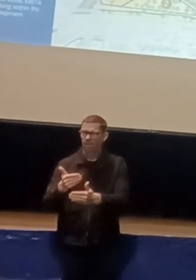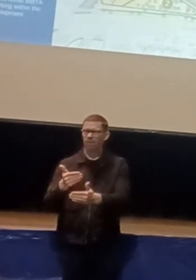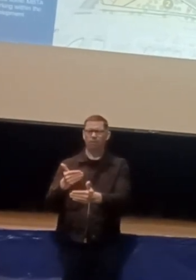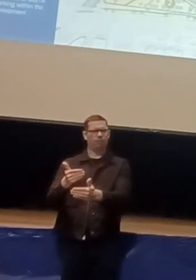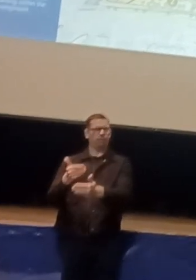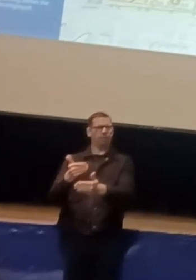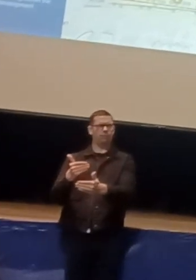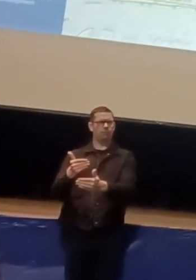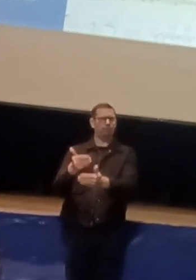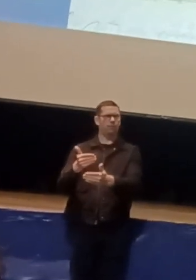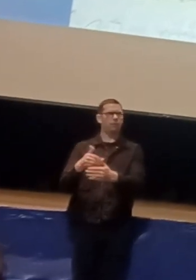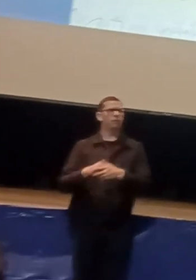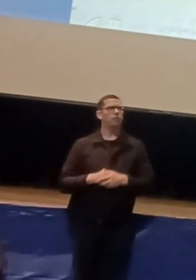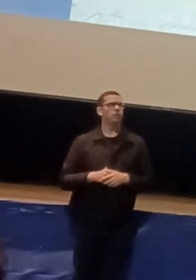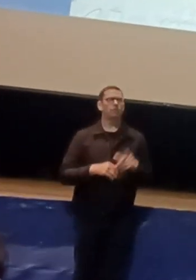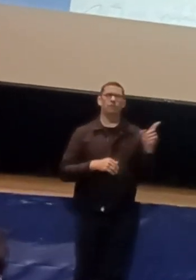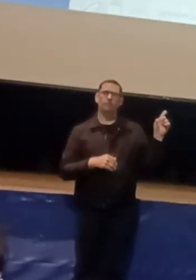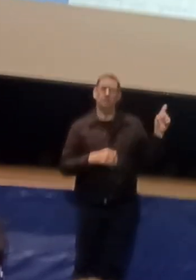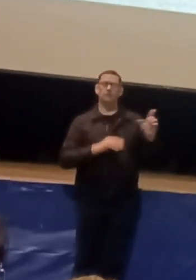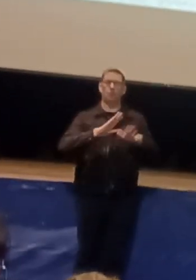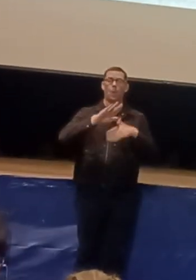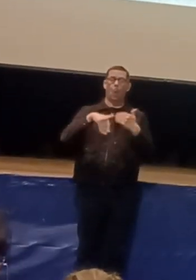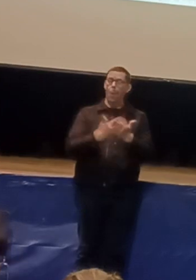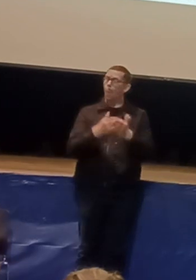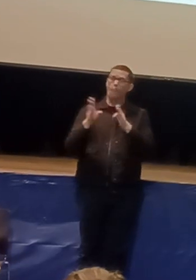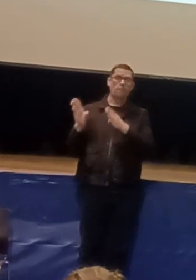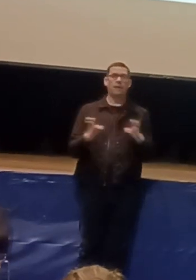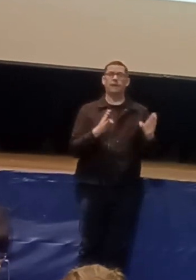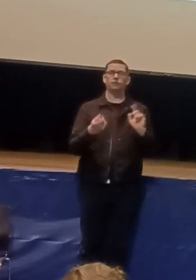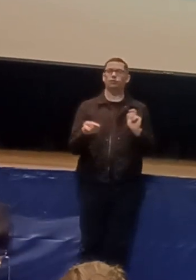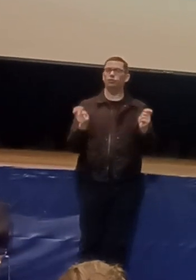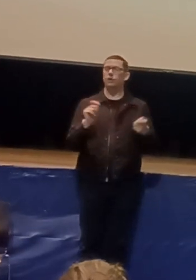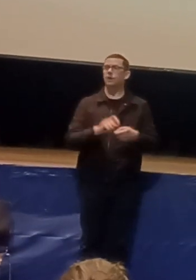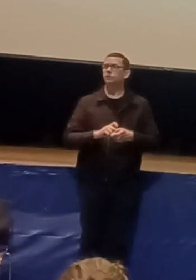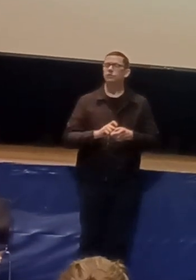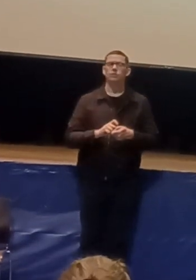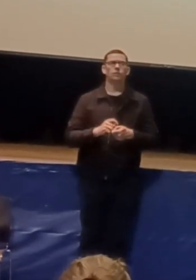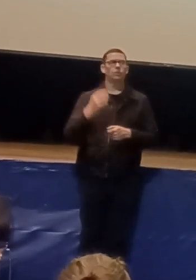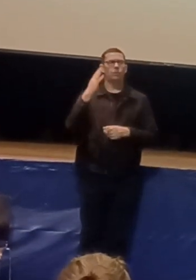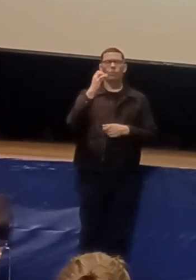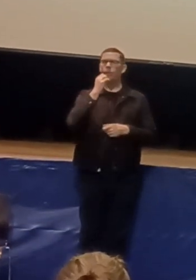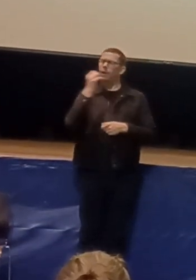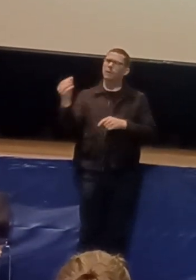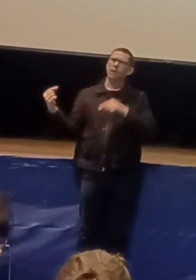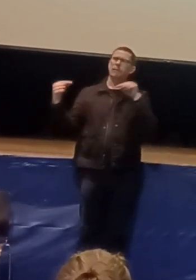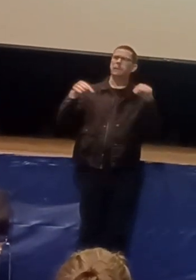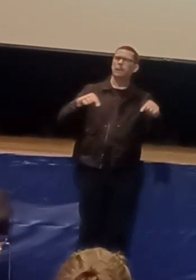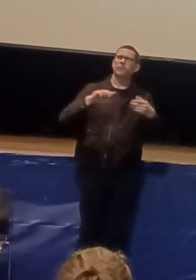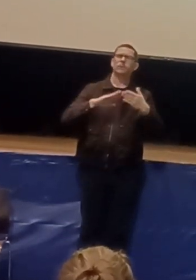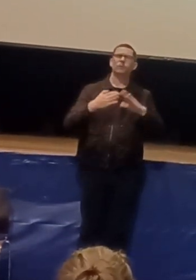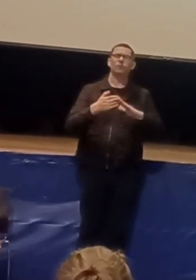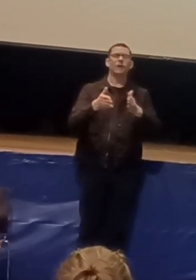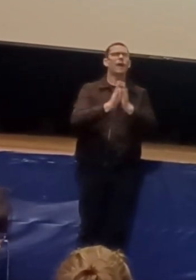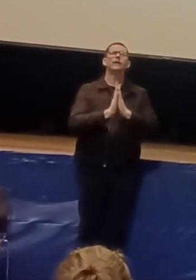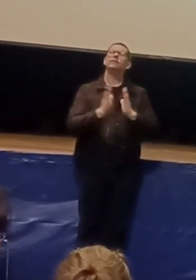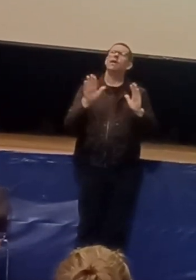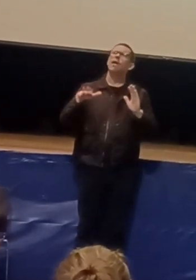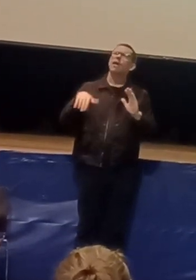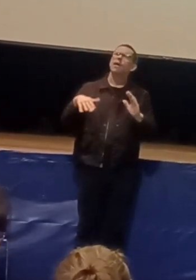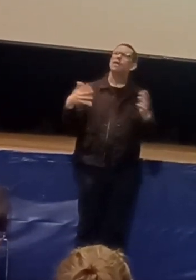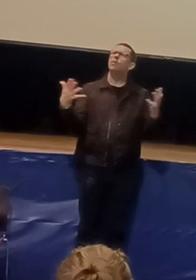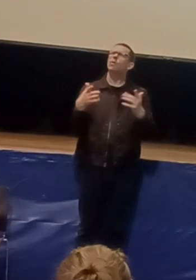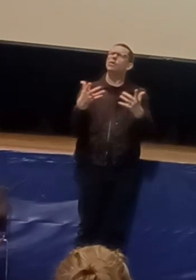have changed. The whole plan just changed. Why are you not coming to the community and asking what we want done with that 8